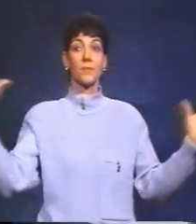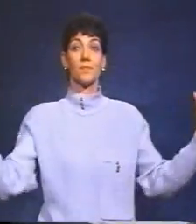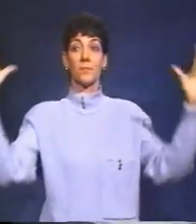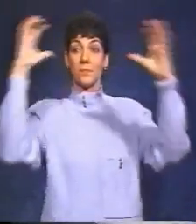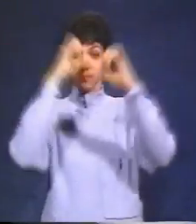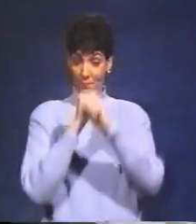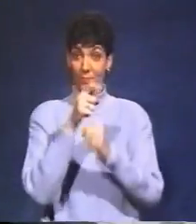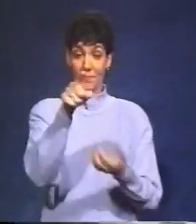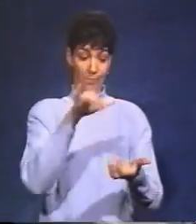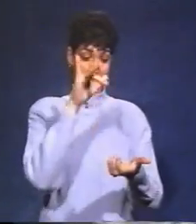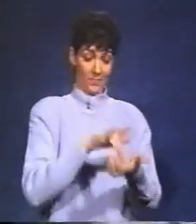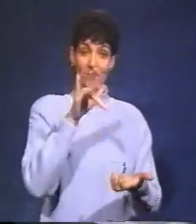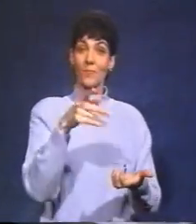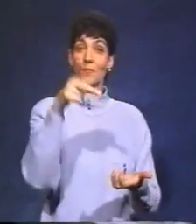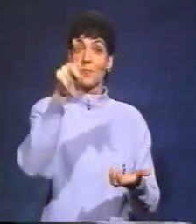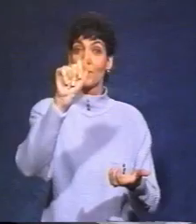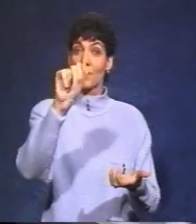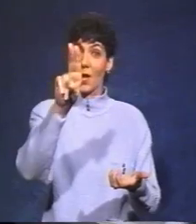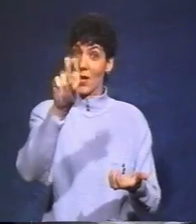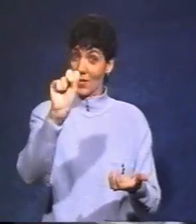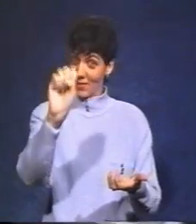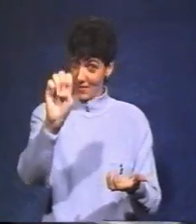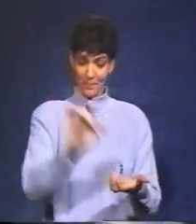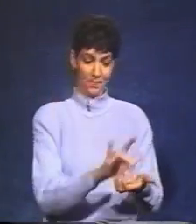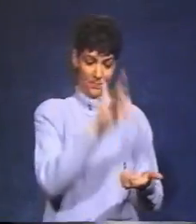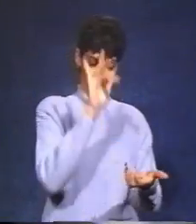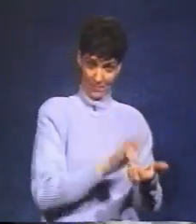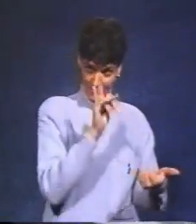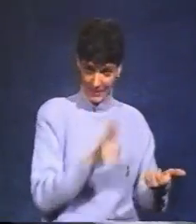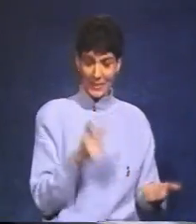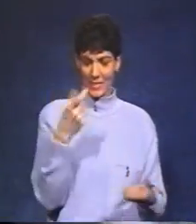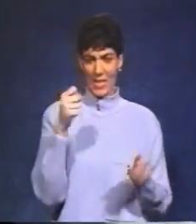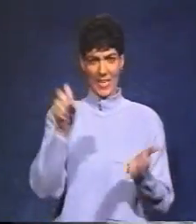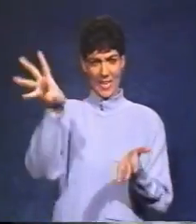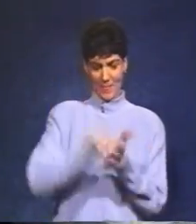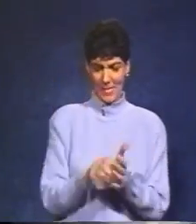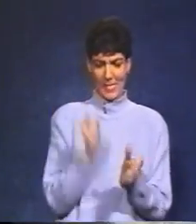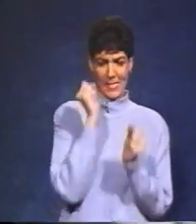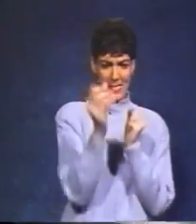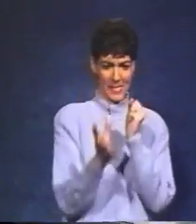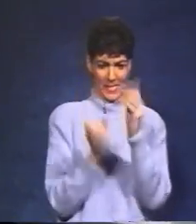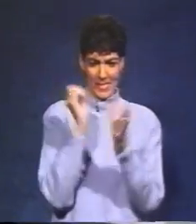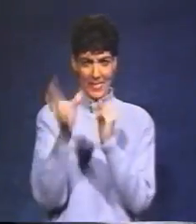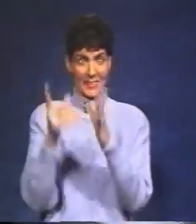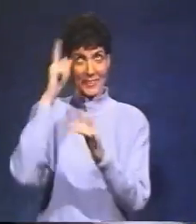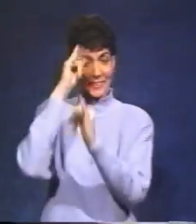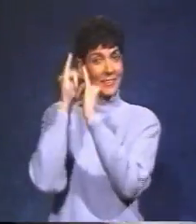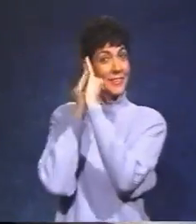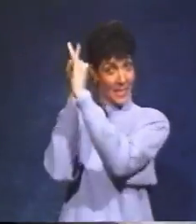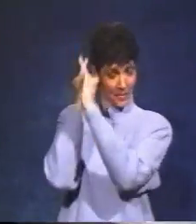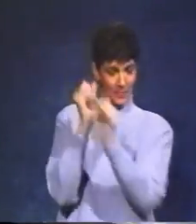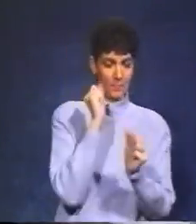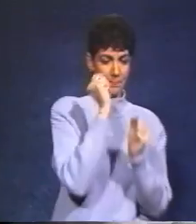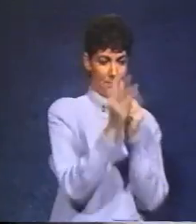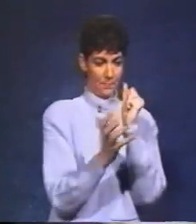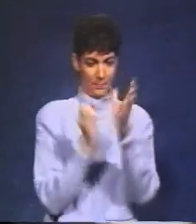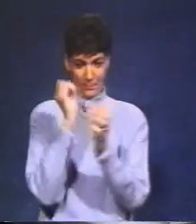Watch the sentence carefully, and then pause the VCR and try to sign the complete sentence you